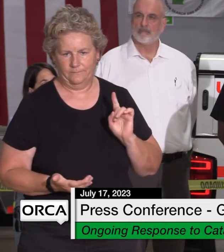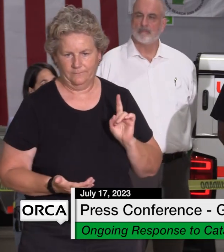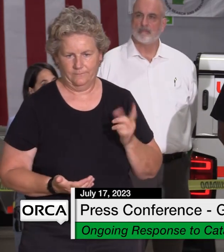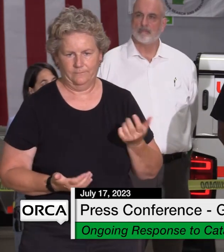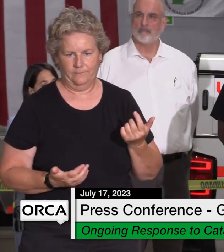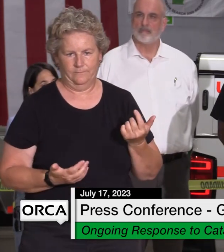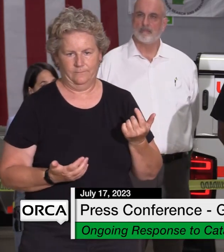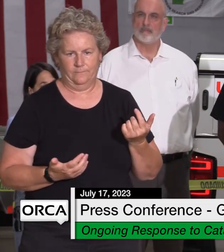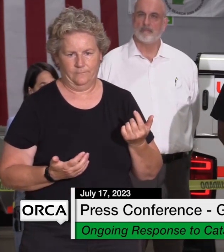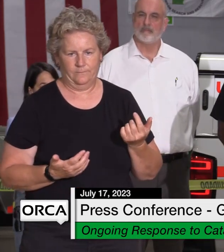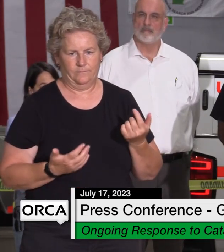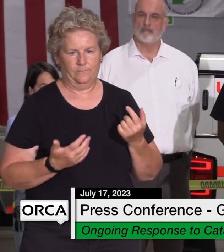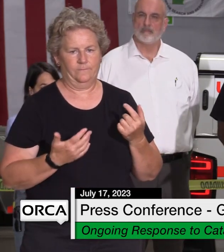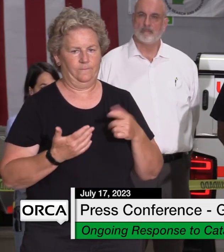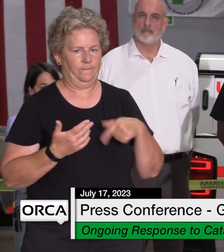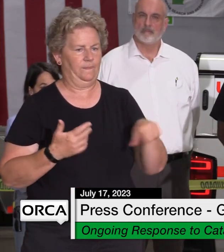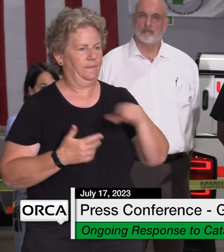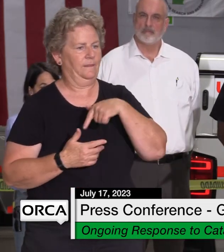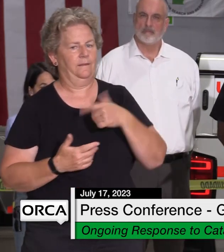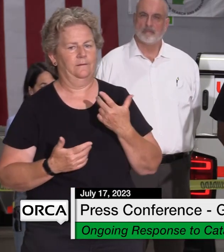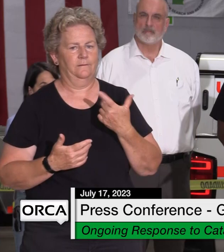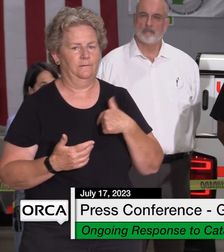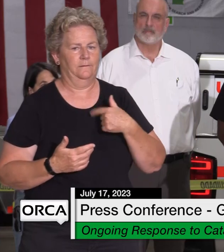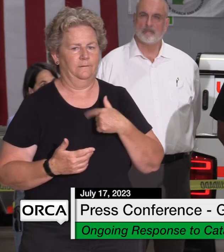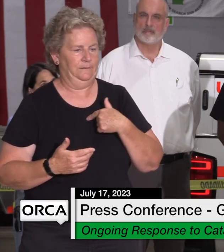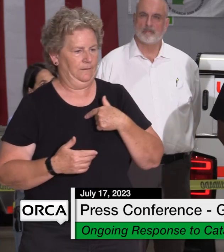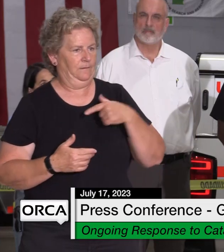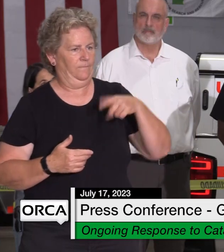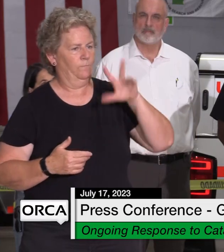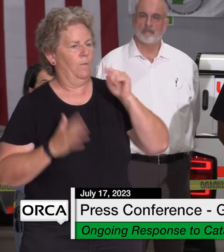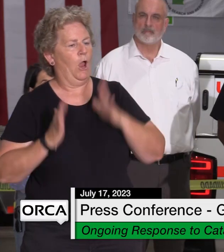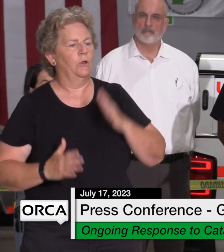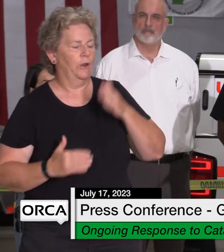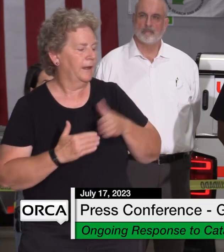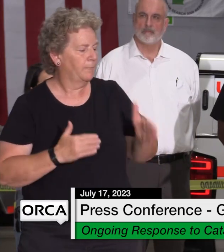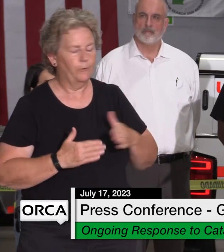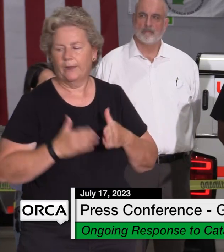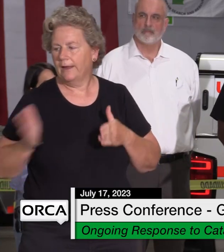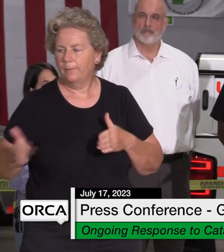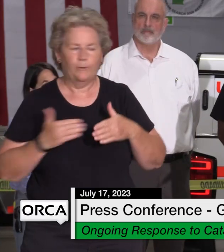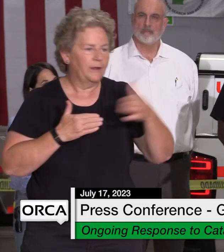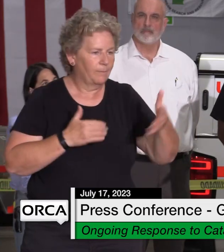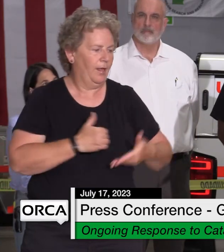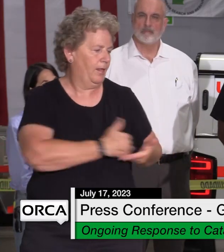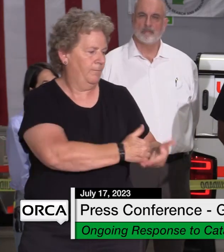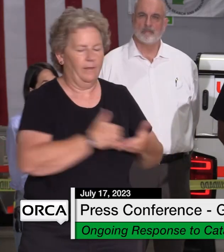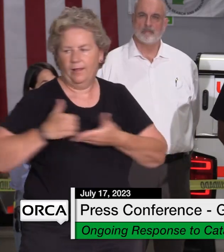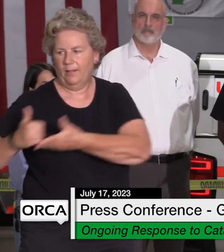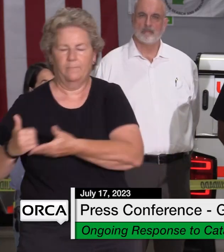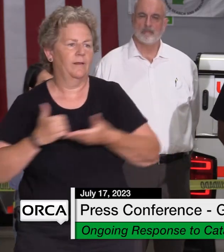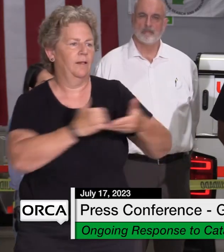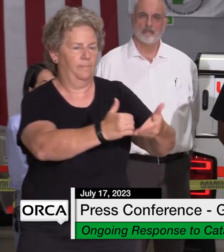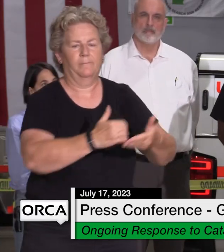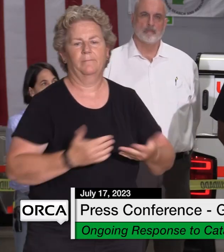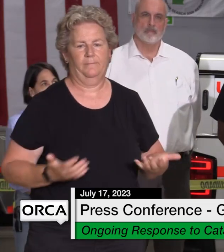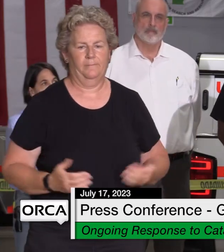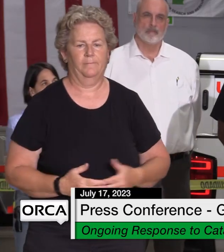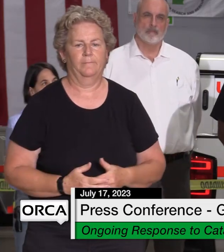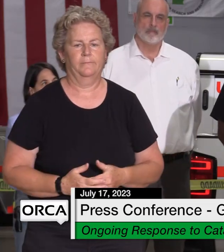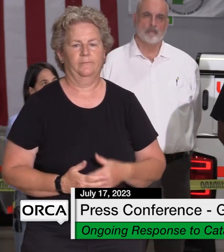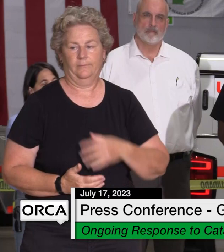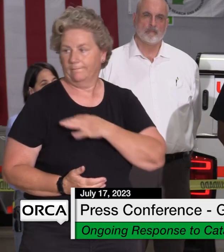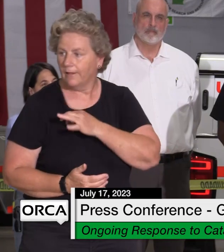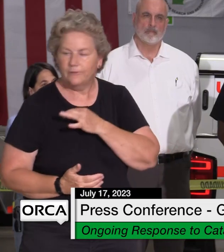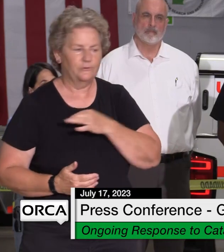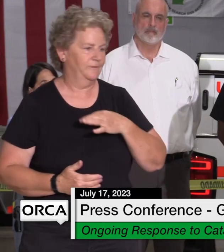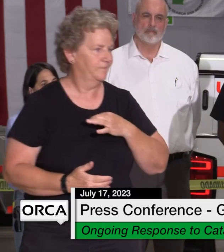neighbors, communities organizing to those in need to help those in need, volunteers helping each other,